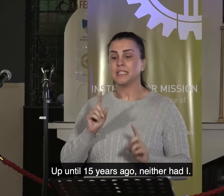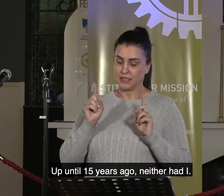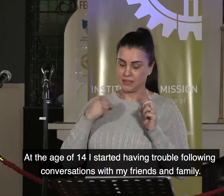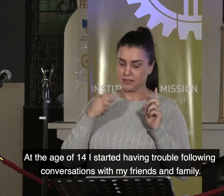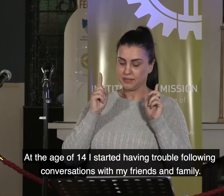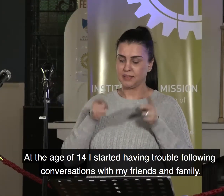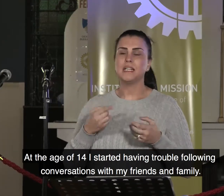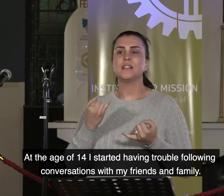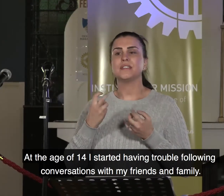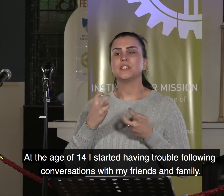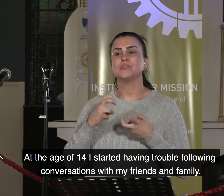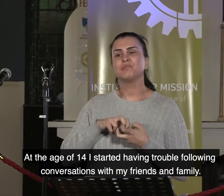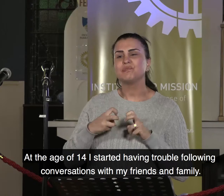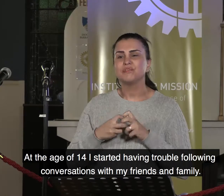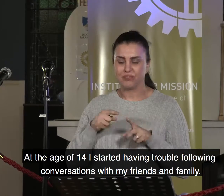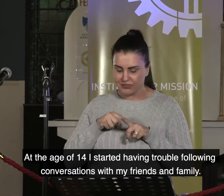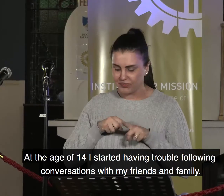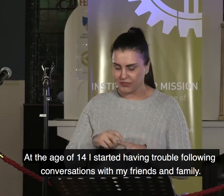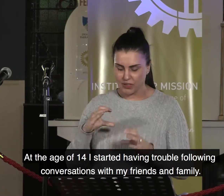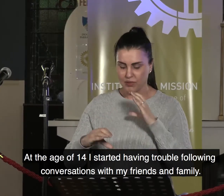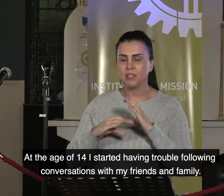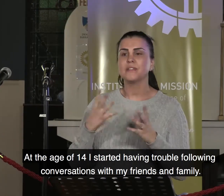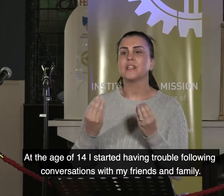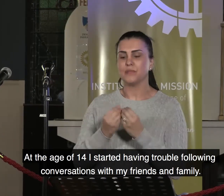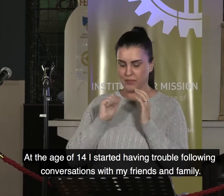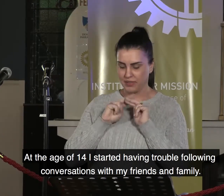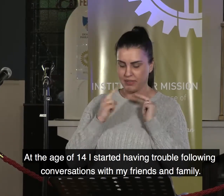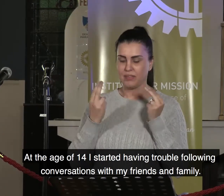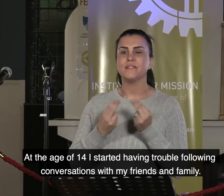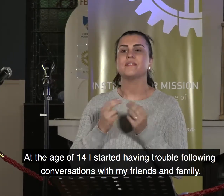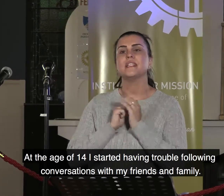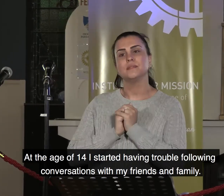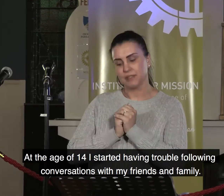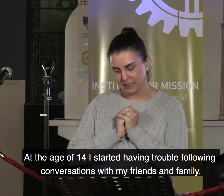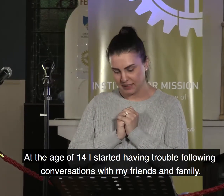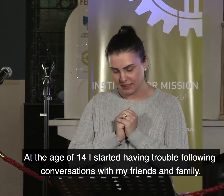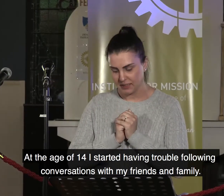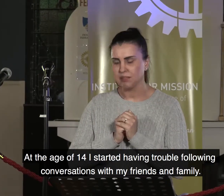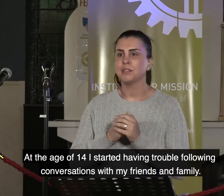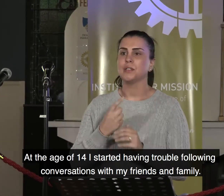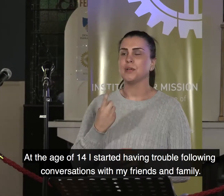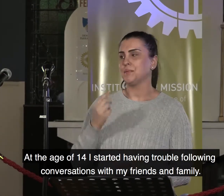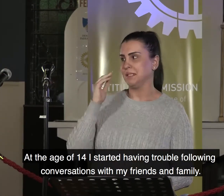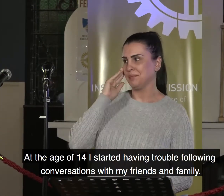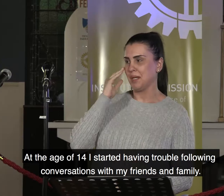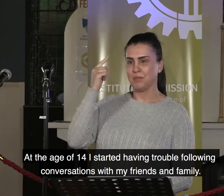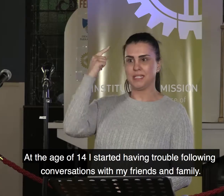At the age of 14, I started having trouble following conversations with my friends and family.